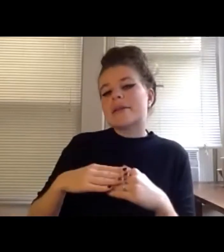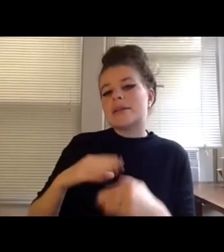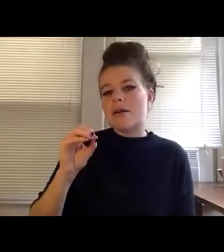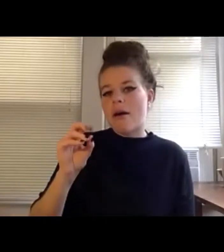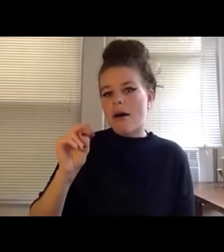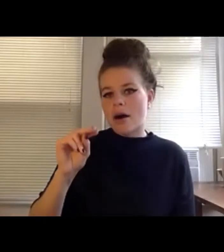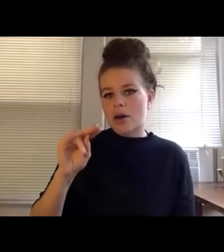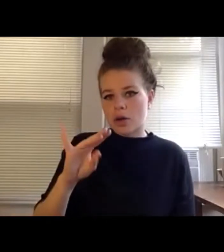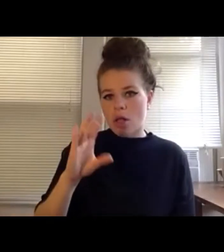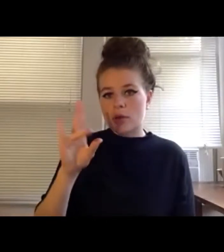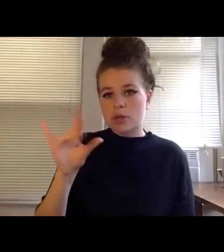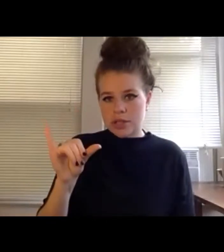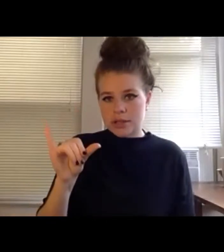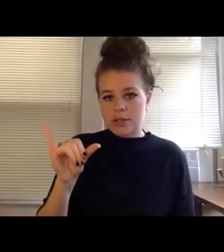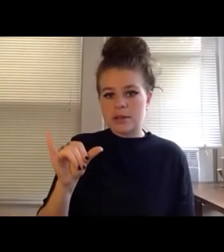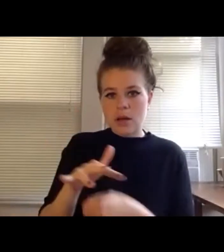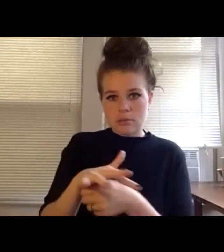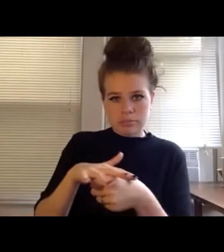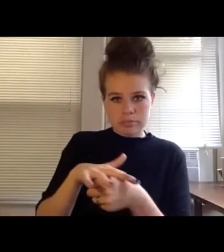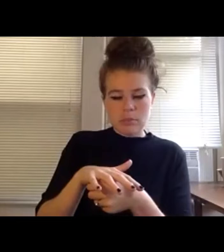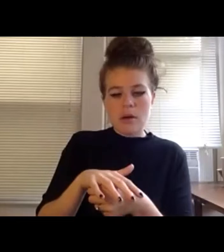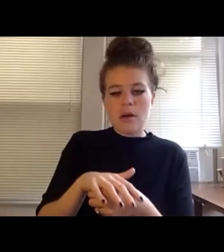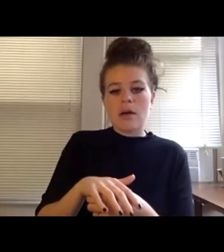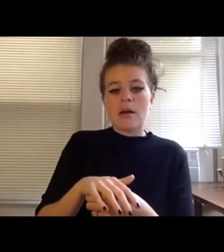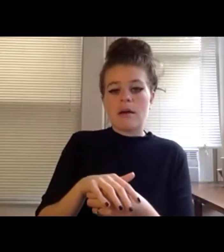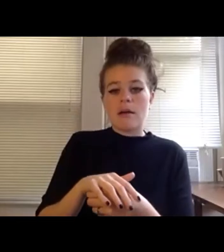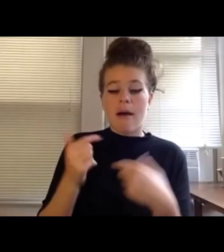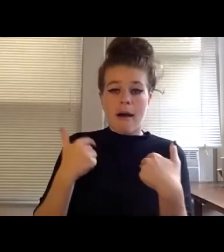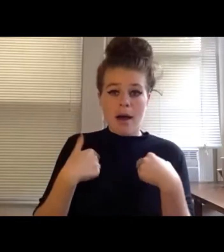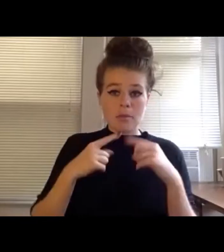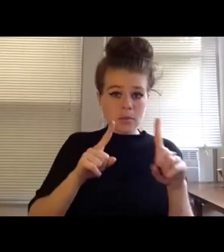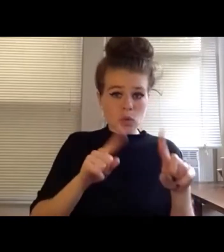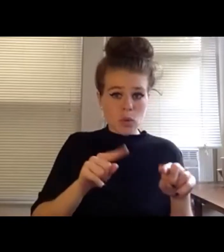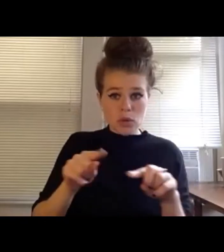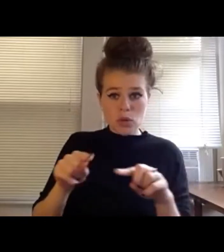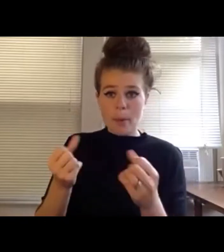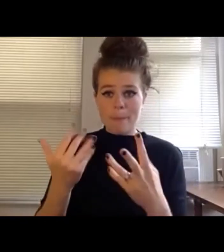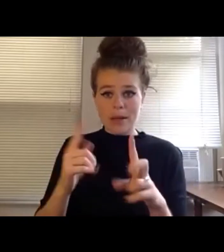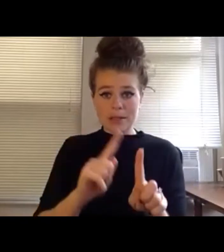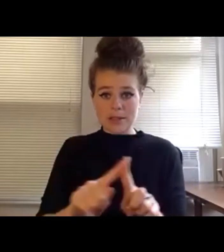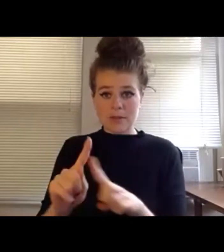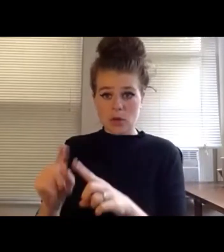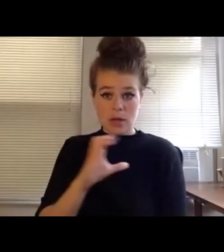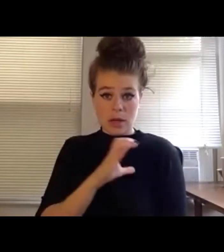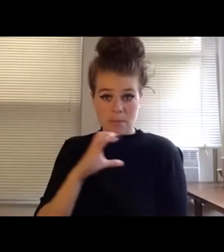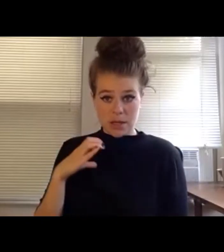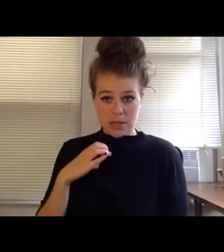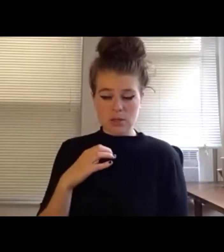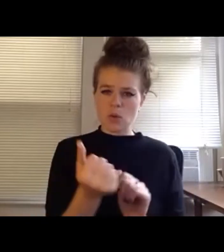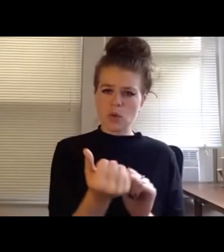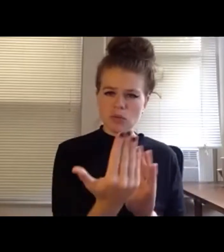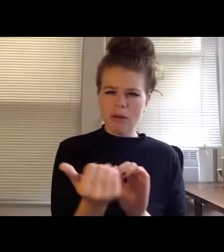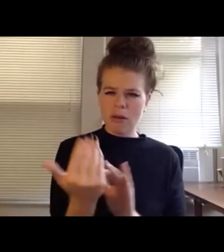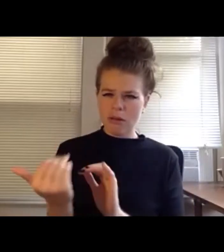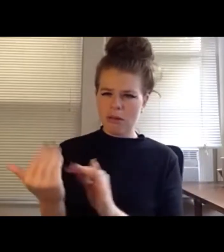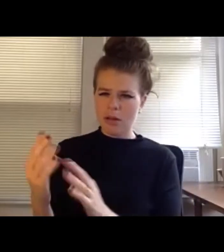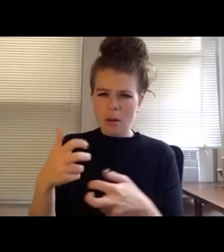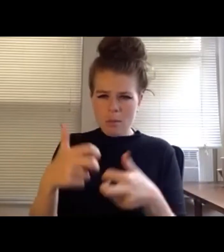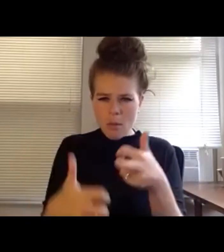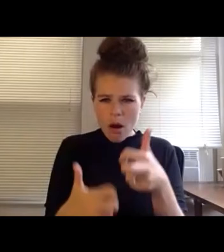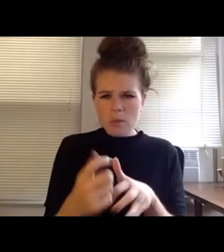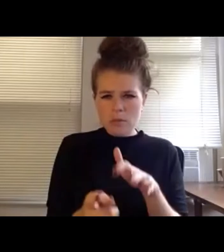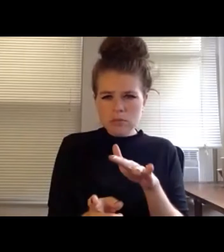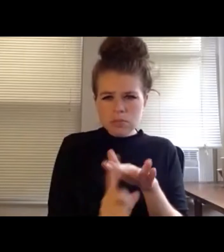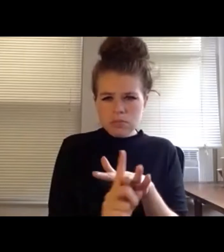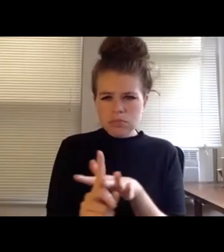field, I have been going to a lot of different committees to address the problems actually that a